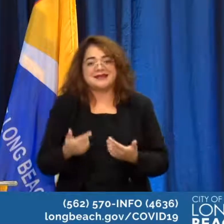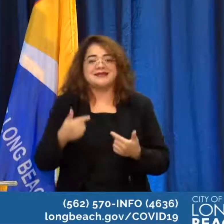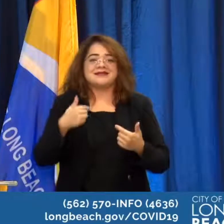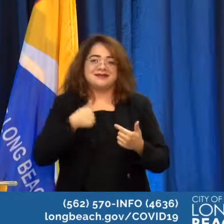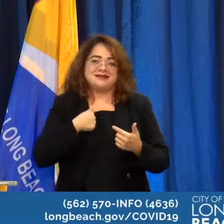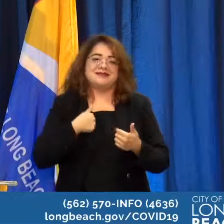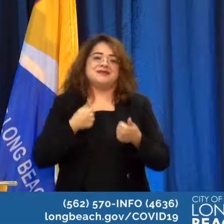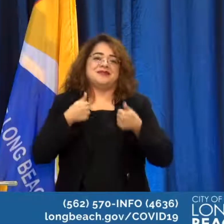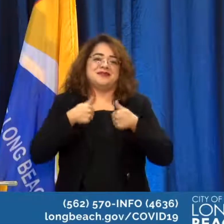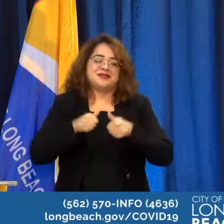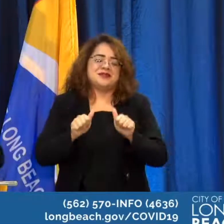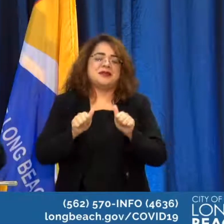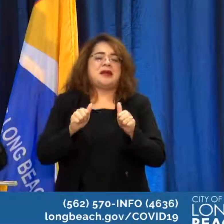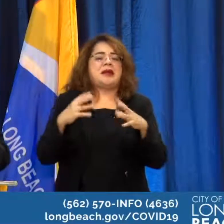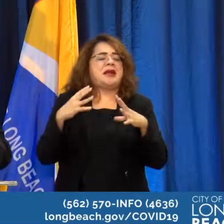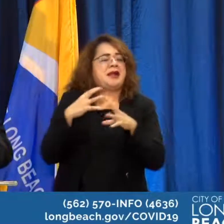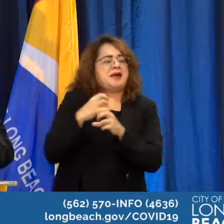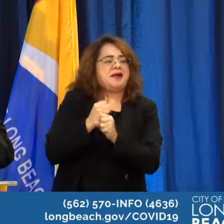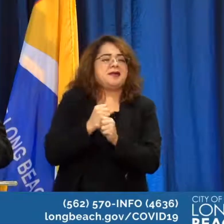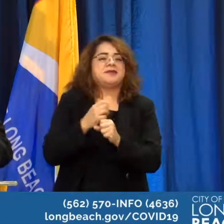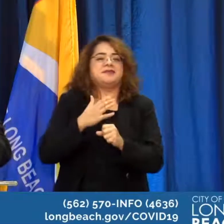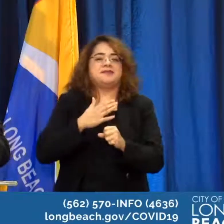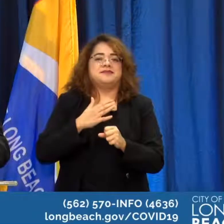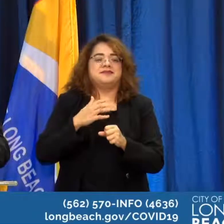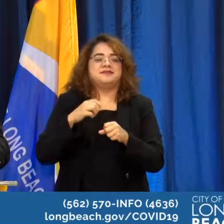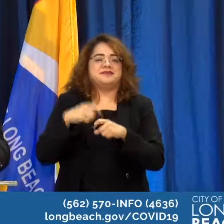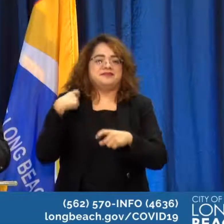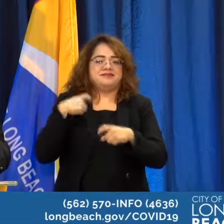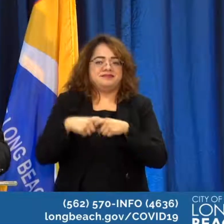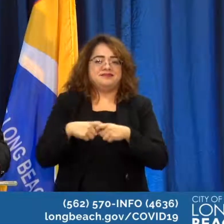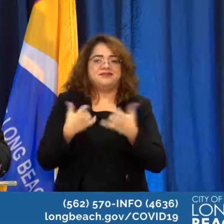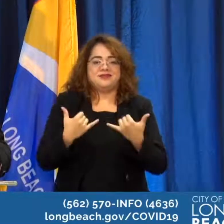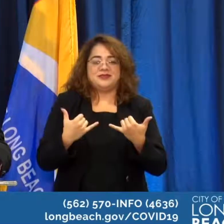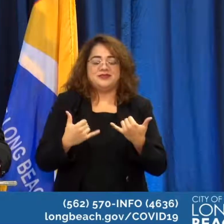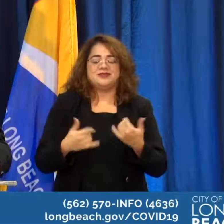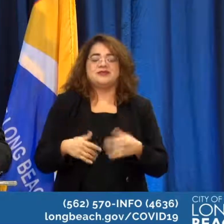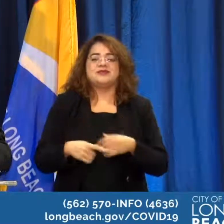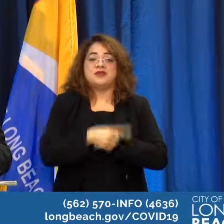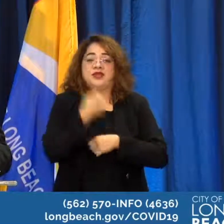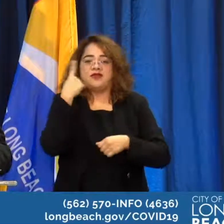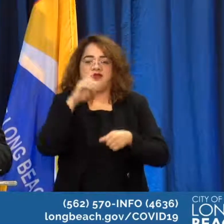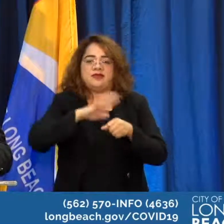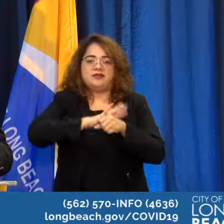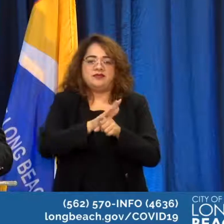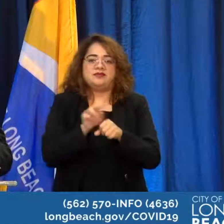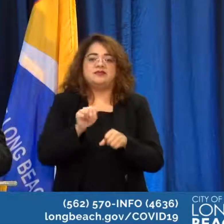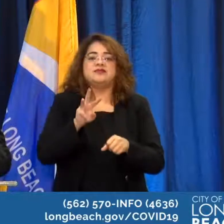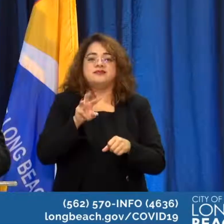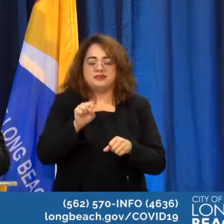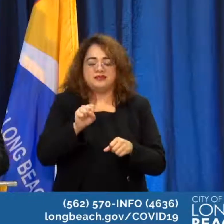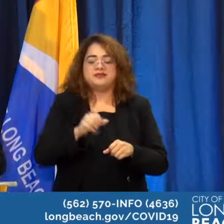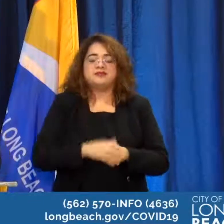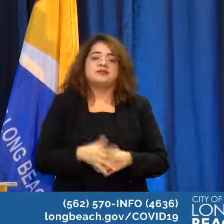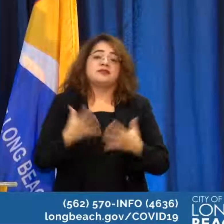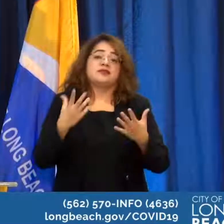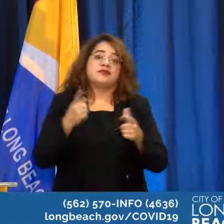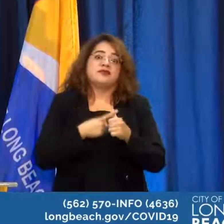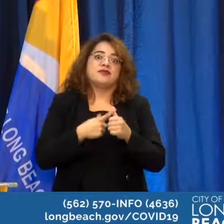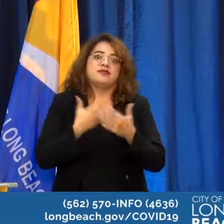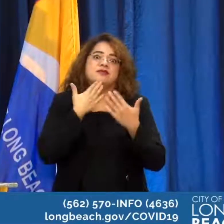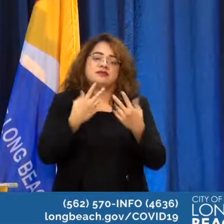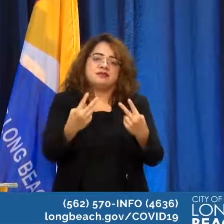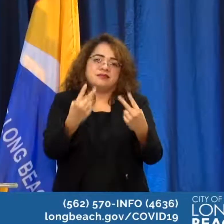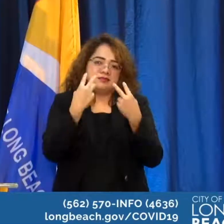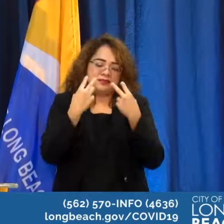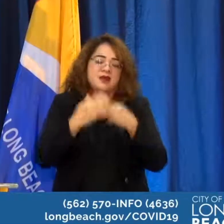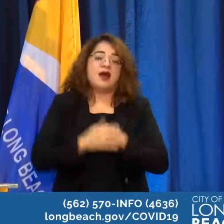translazar un poquito lo que pueda hacer hoy día. Déjame empezar por decir que quiero agradecer a todos por tratando de hacer